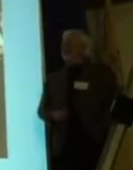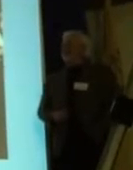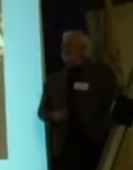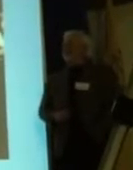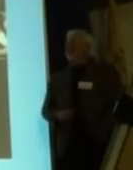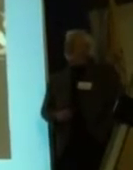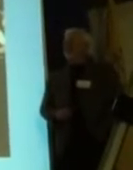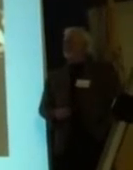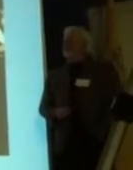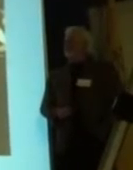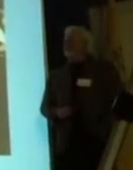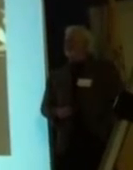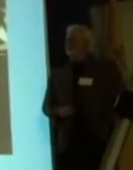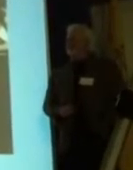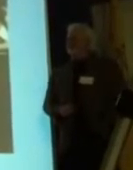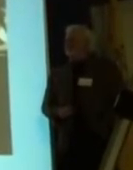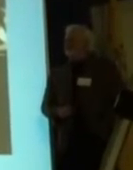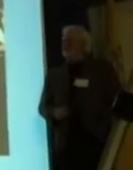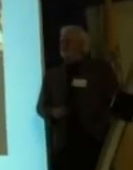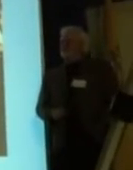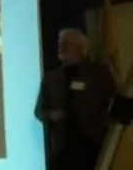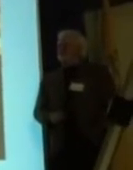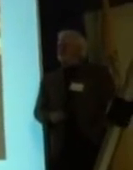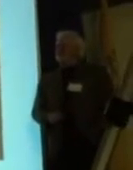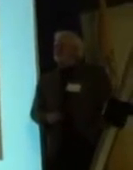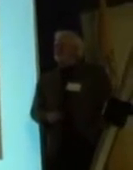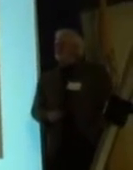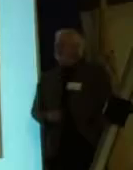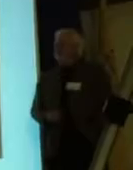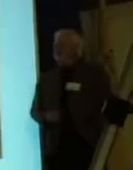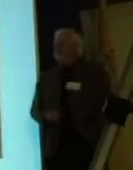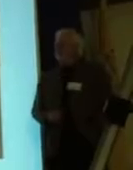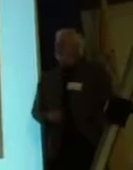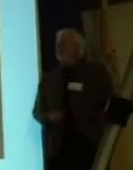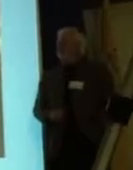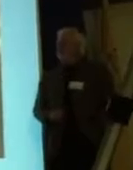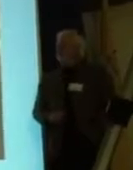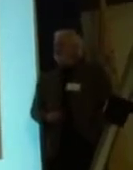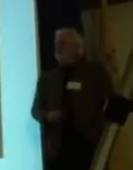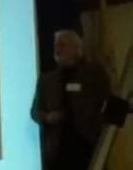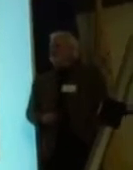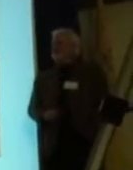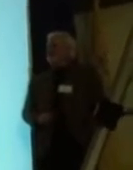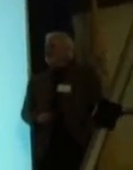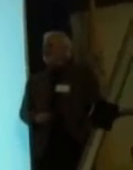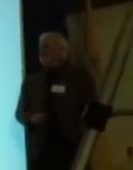melody pure and sweet, even a killing angel sang.